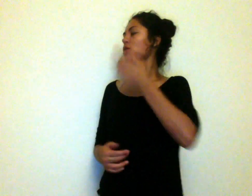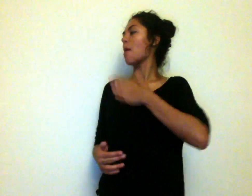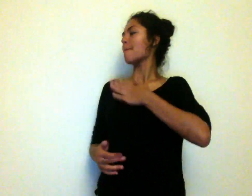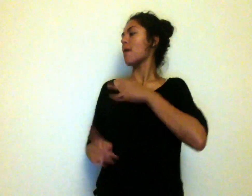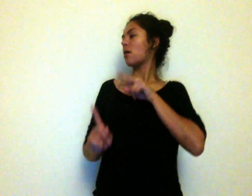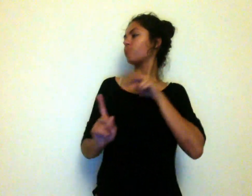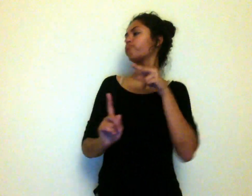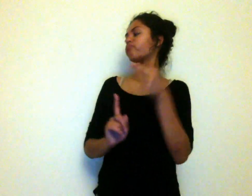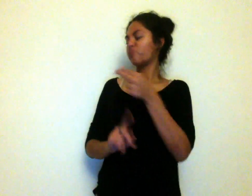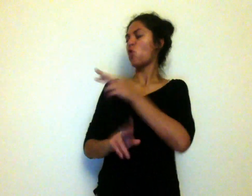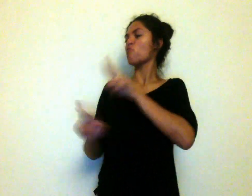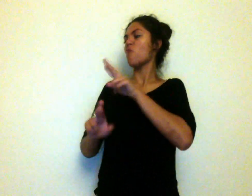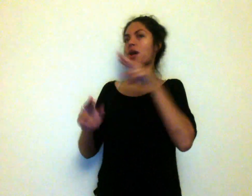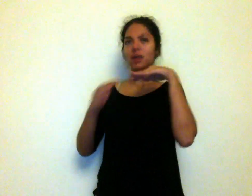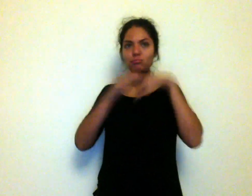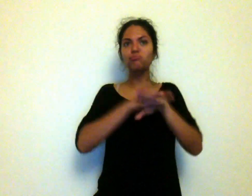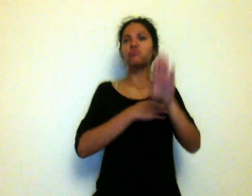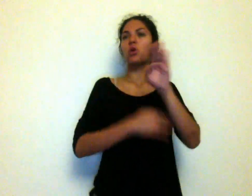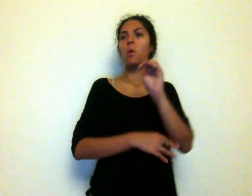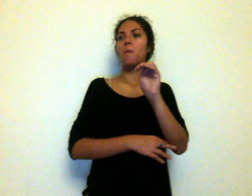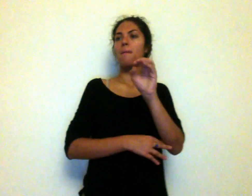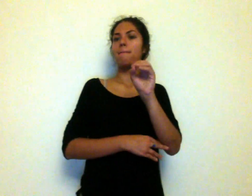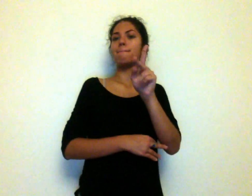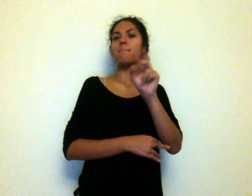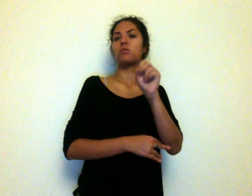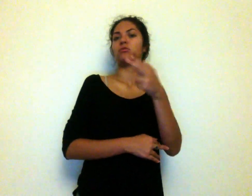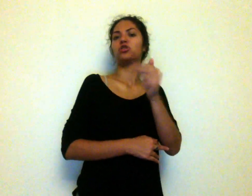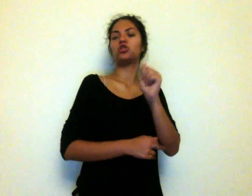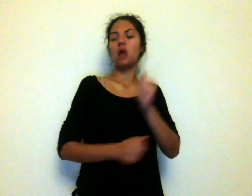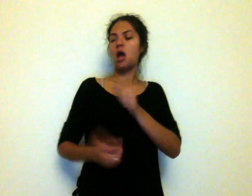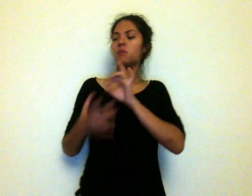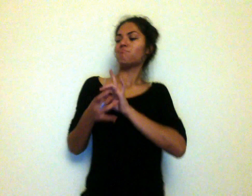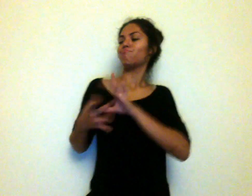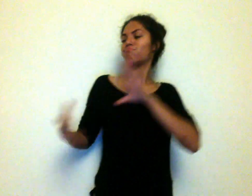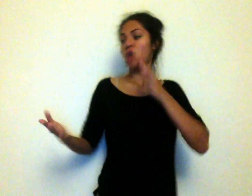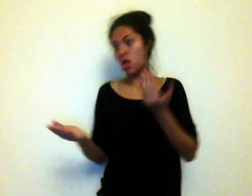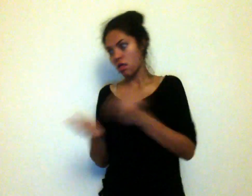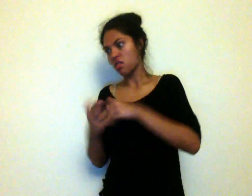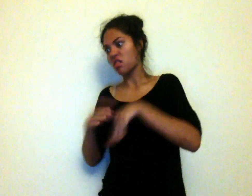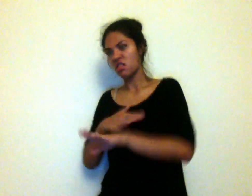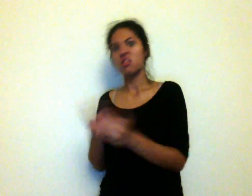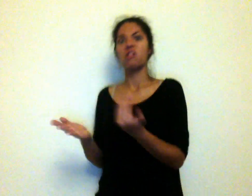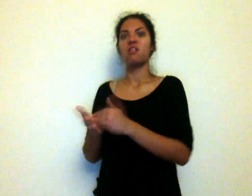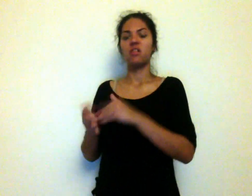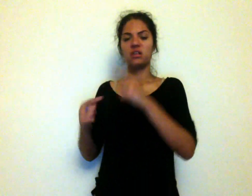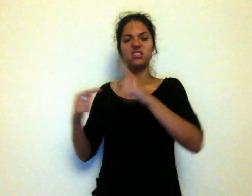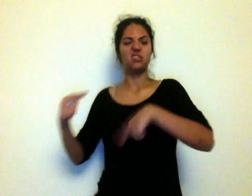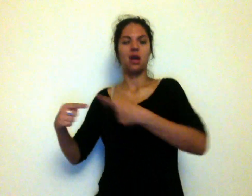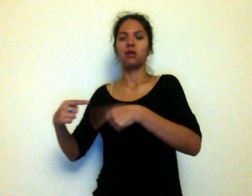Brahman, the impersonal absolute. Now, please listen. Because in that philosophy of life, you are part